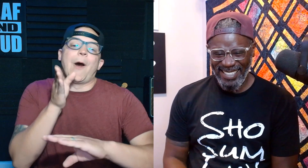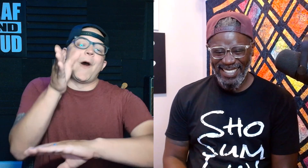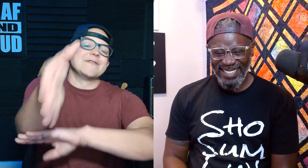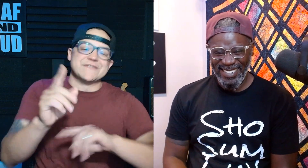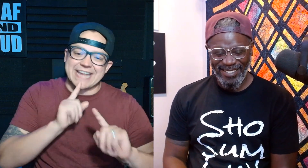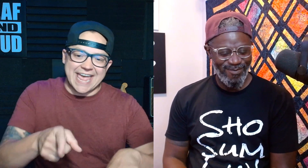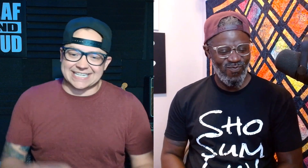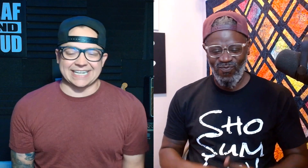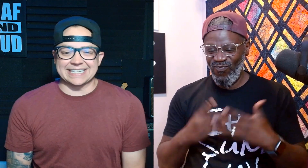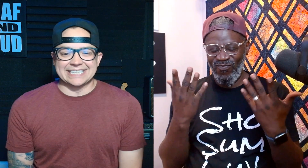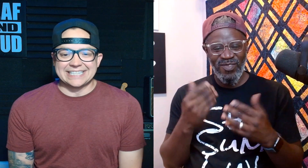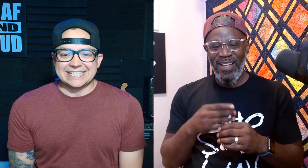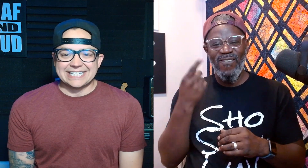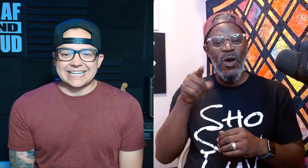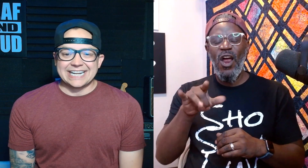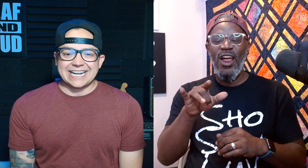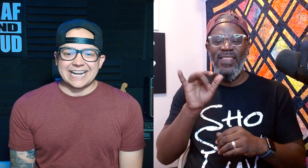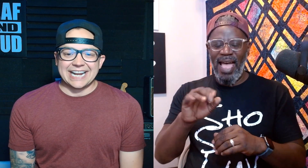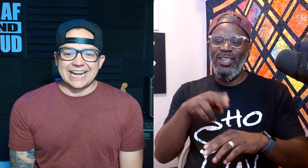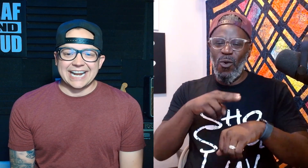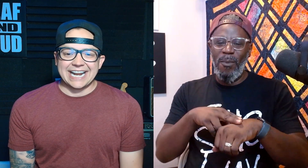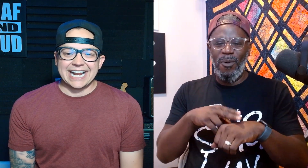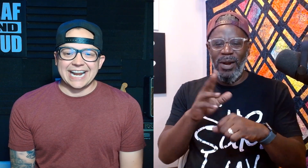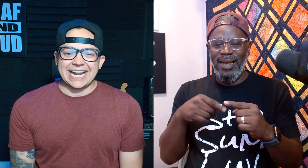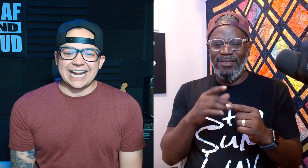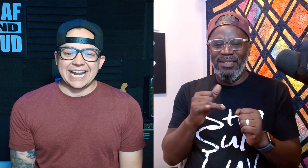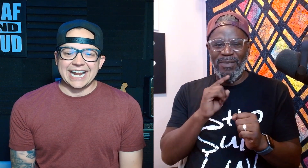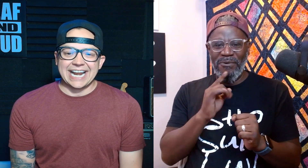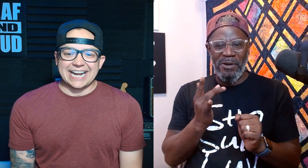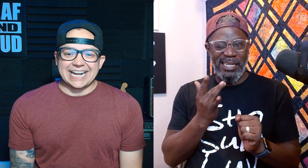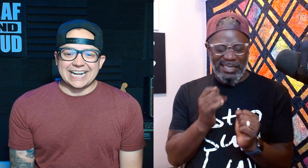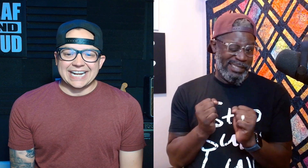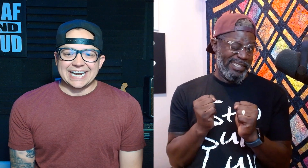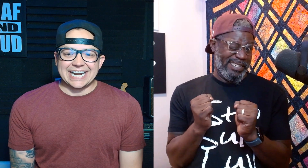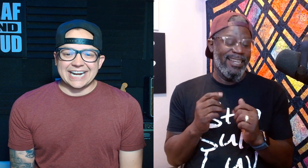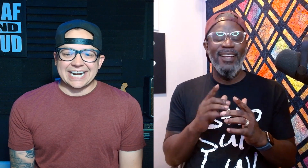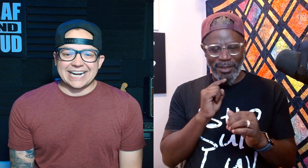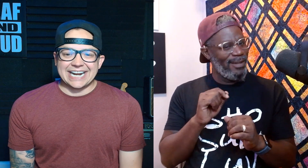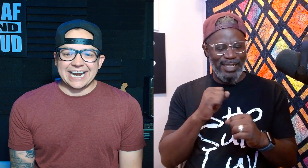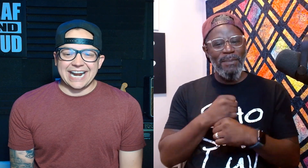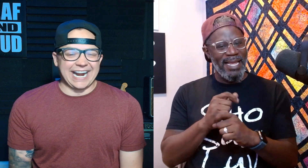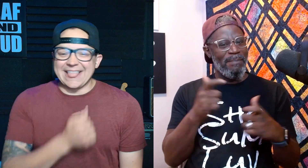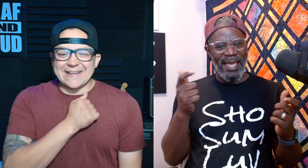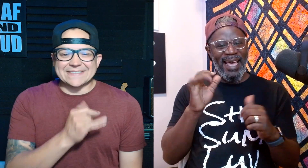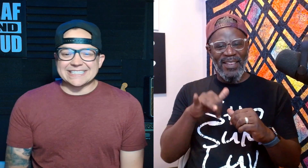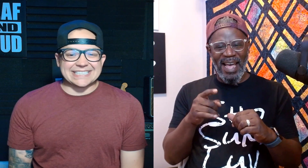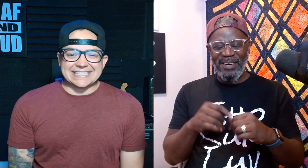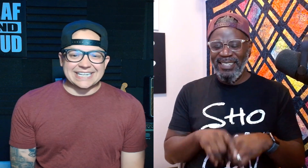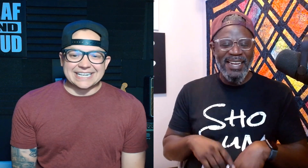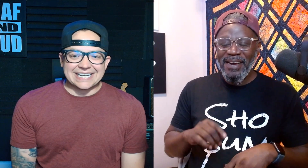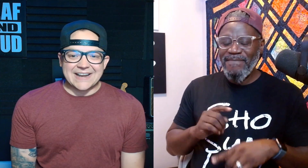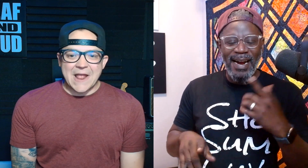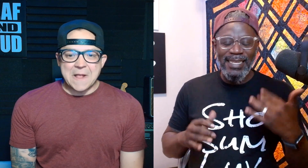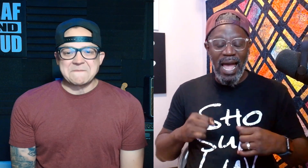it's overreacted. For her, that's normal when it comes to something really. She makes it big on